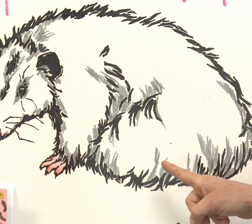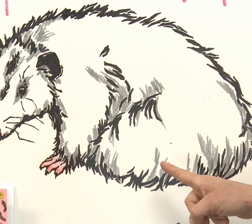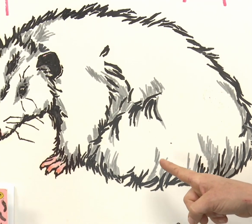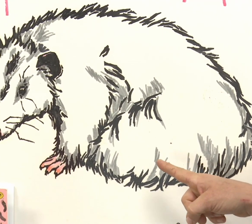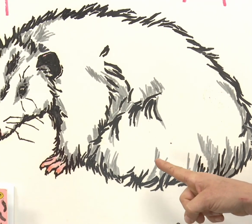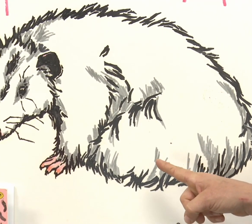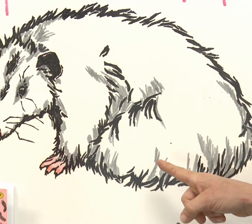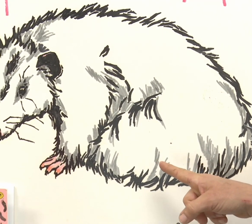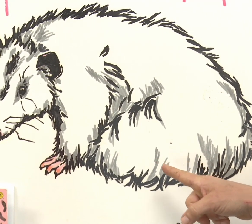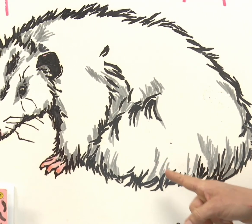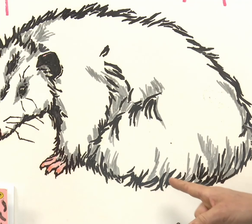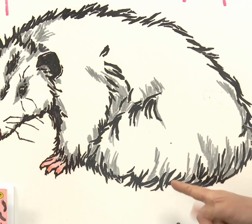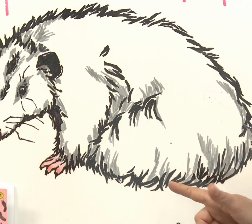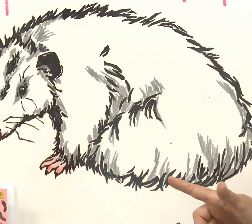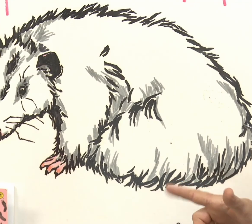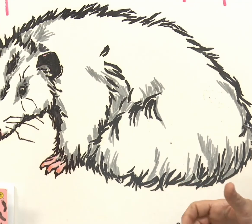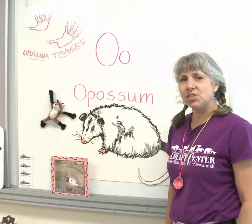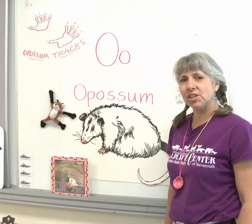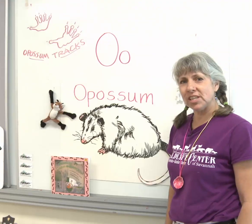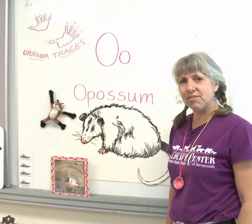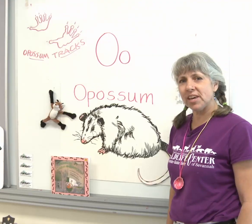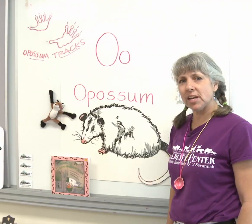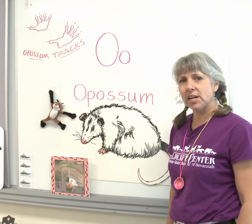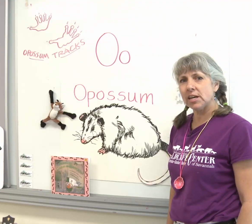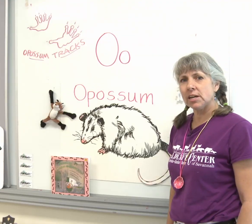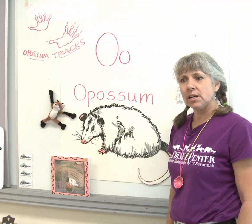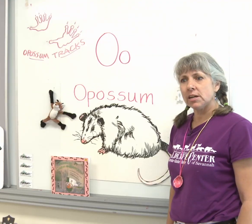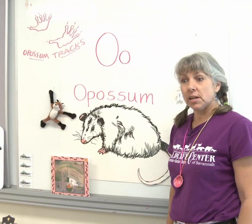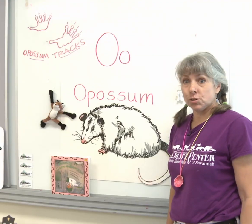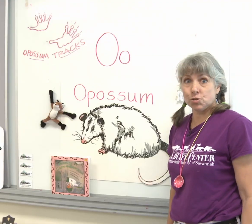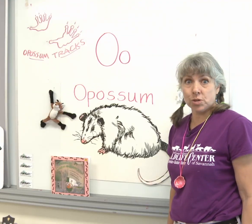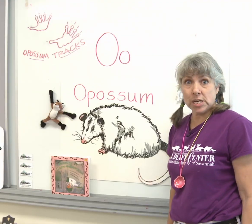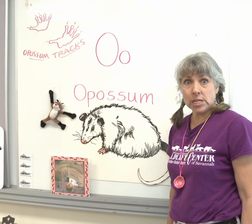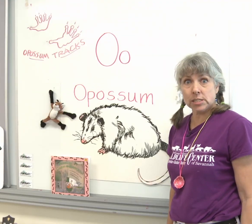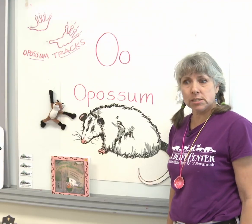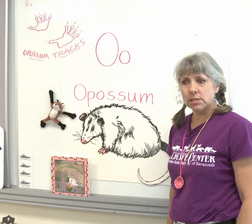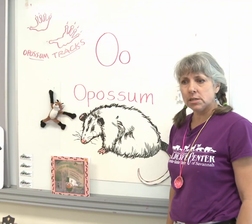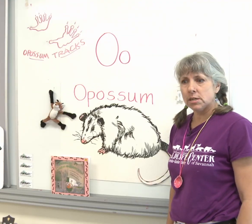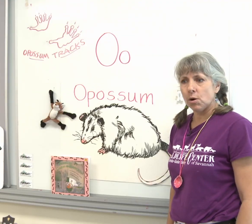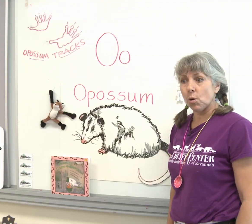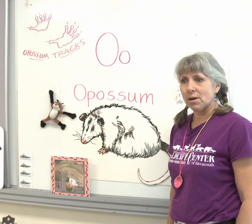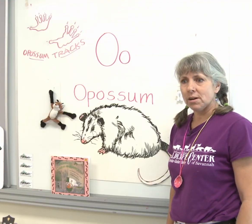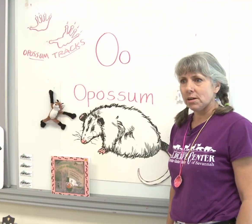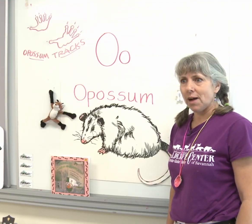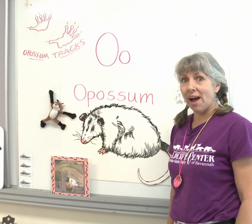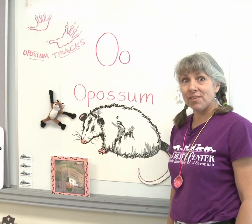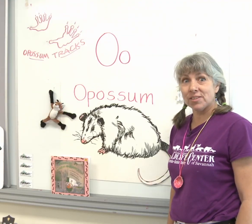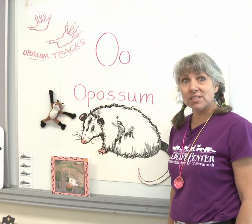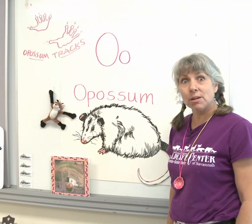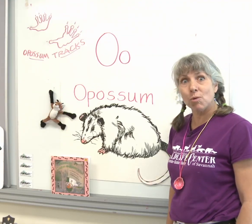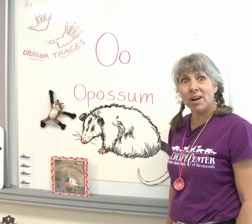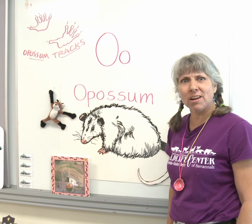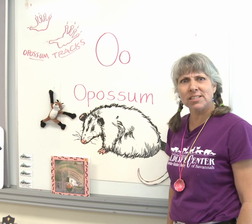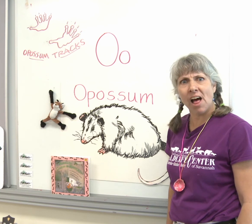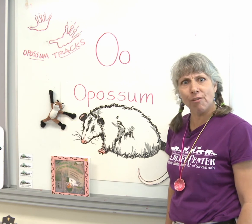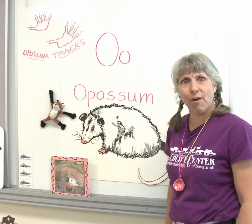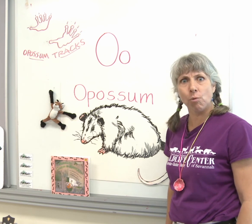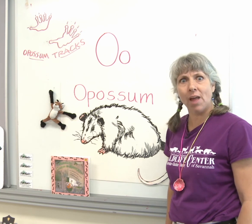really, really adapted to living in trees, or I've even seen them running on telephone